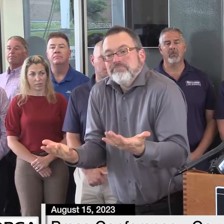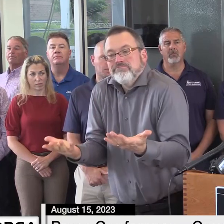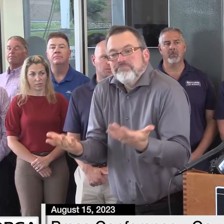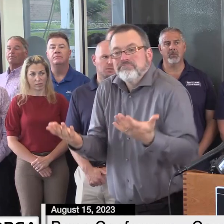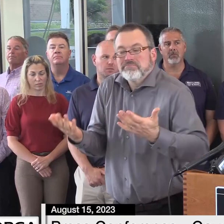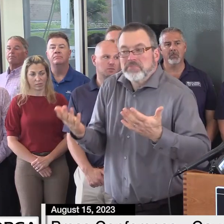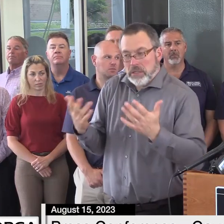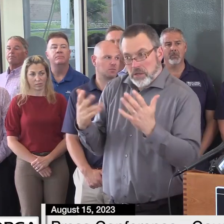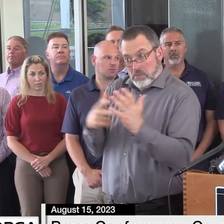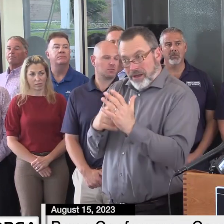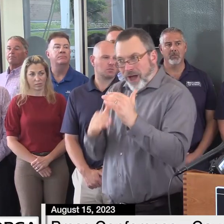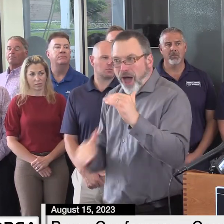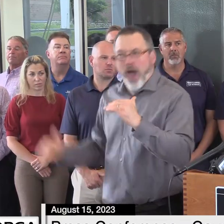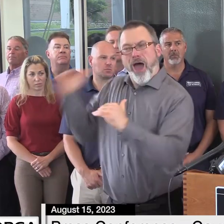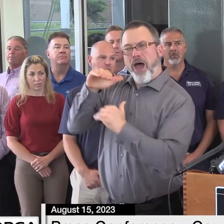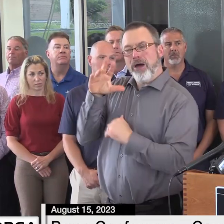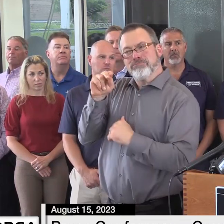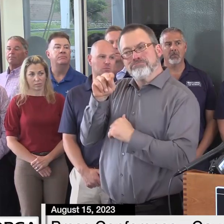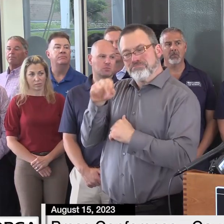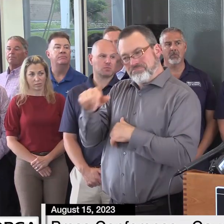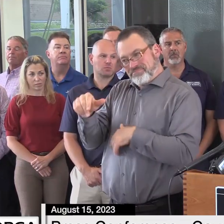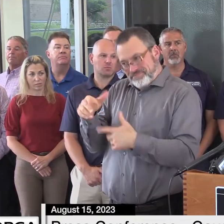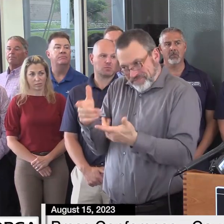And then you add the costs of